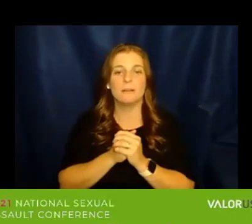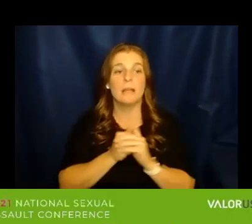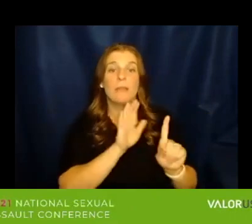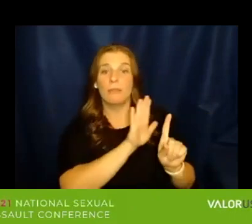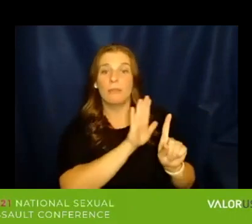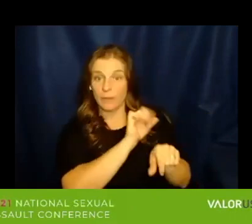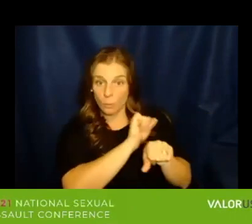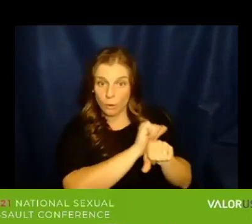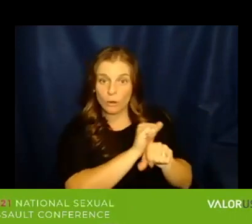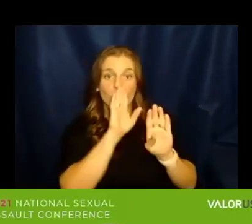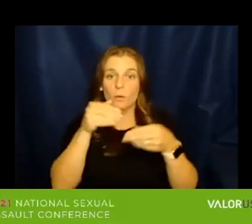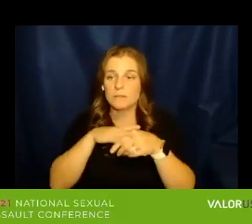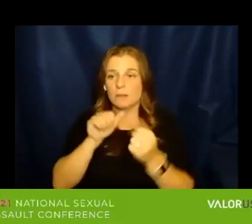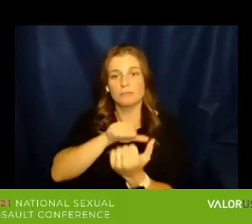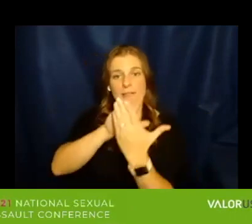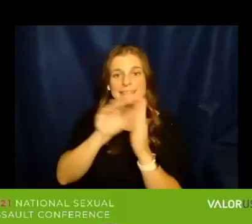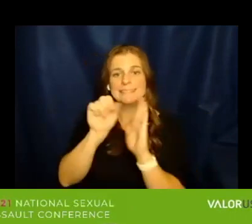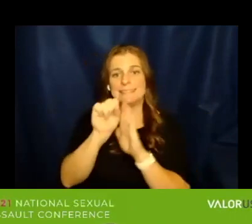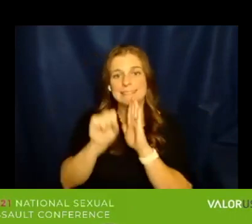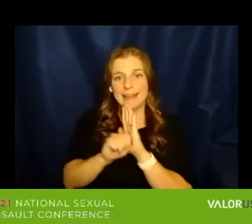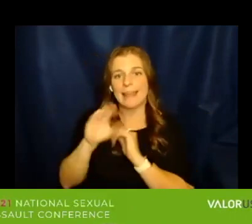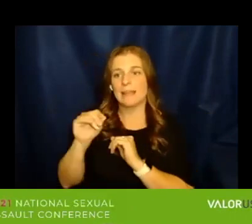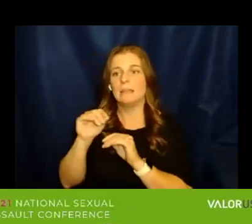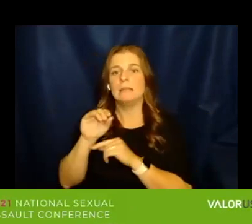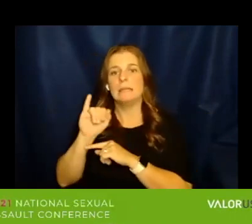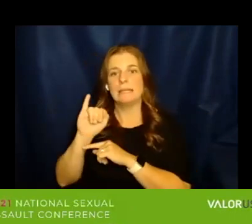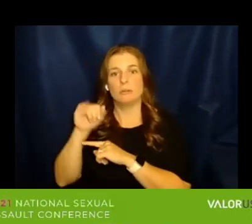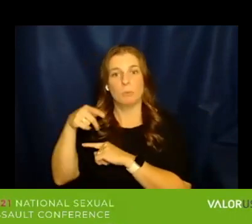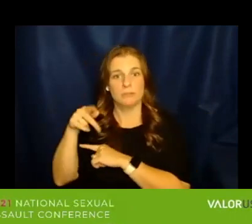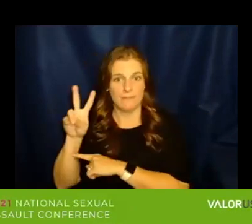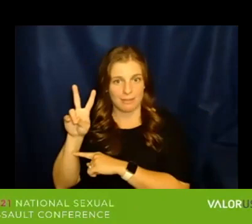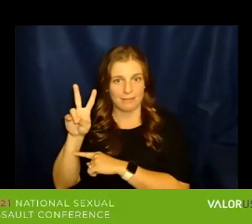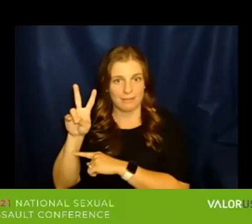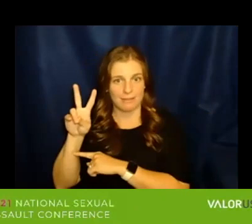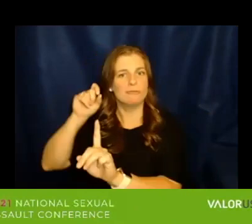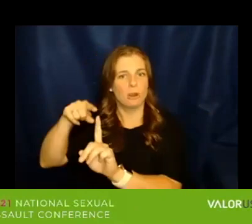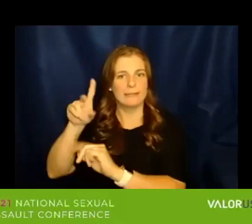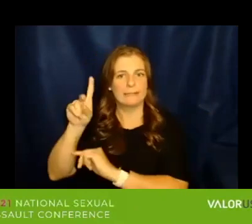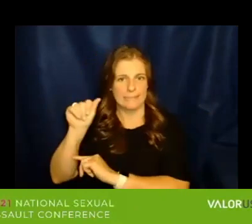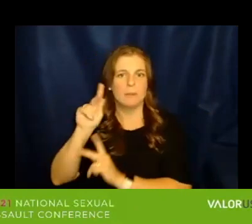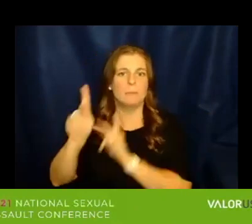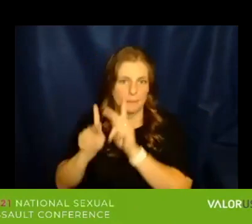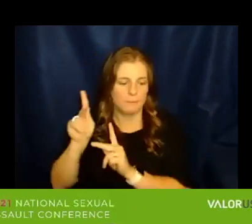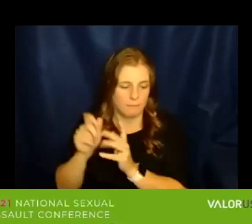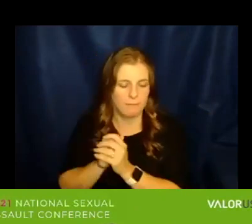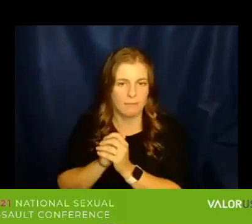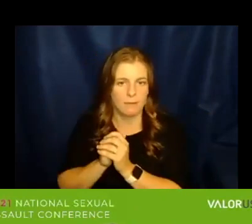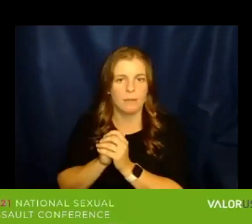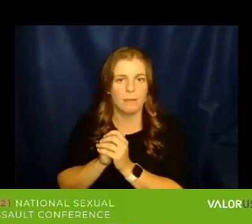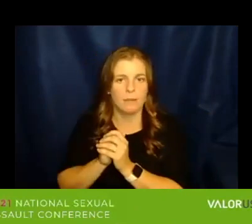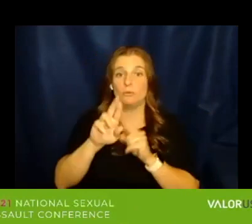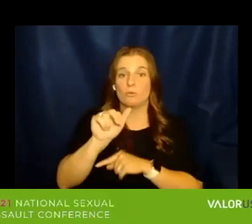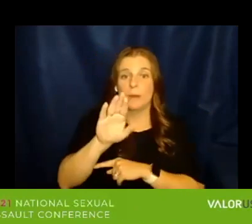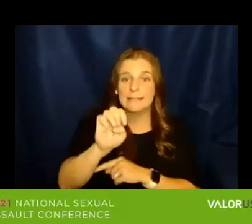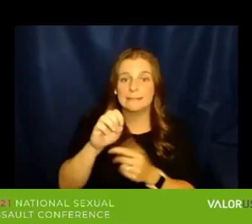on addressing state and interpersonal violence targeting disabled people living at the intersections of race, class,